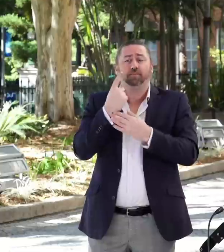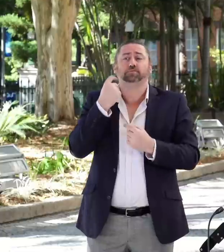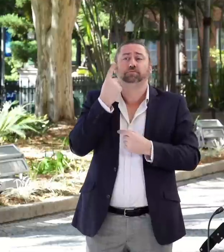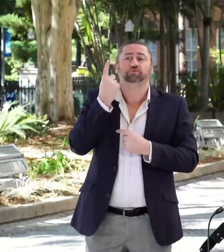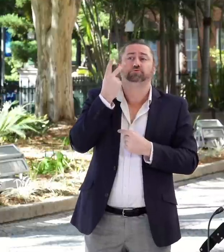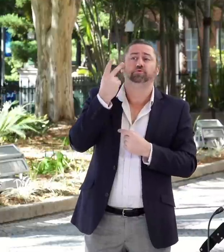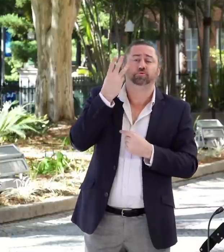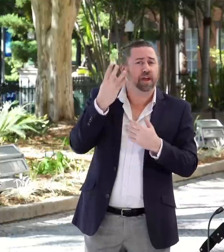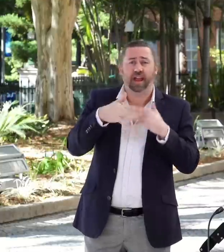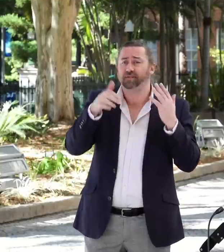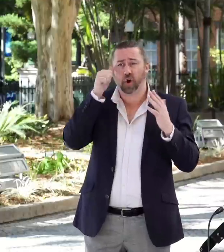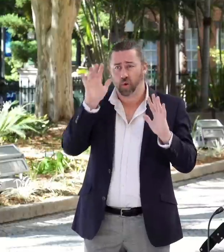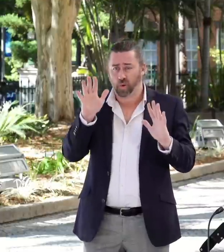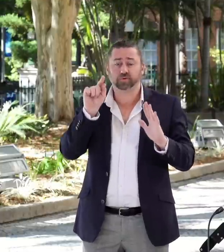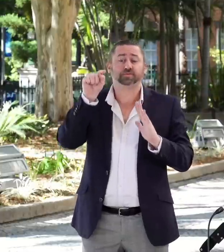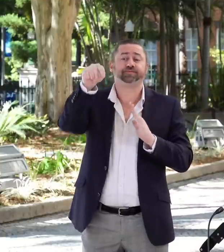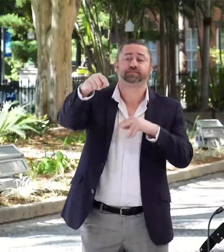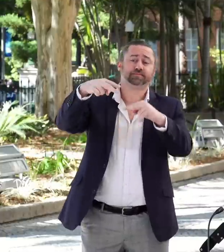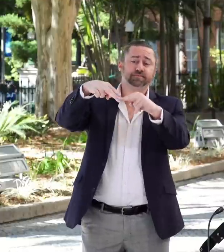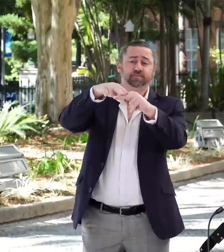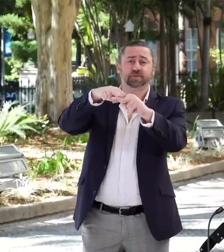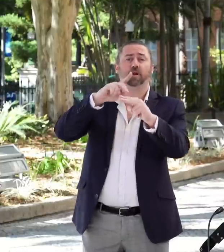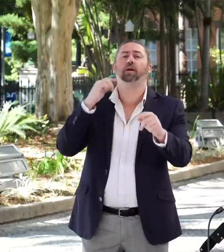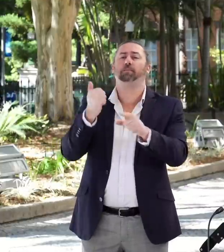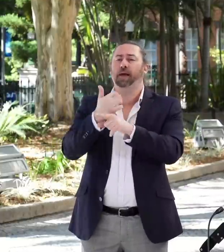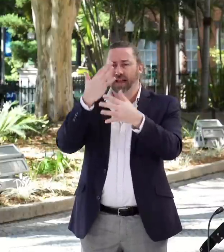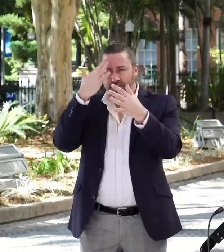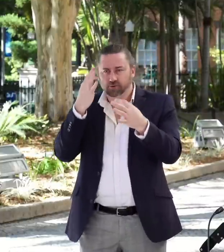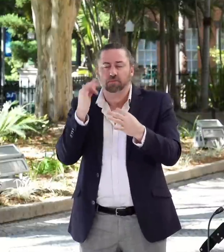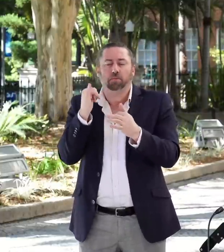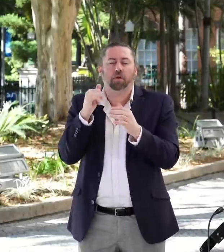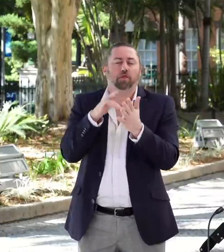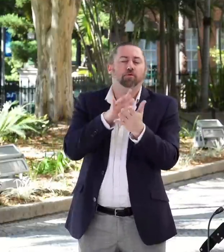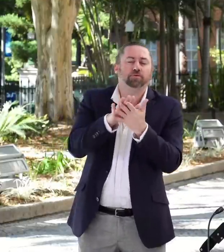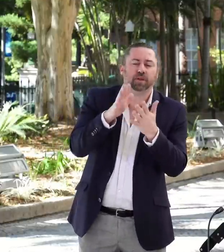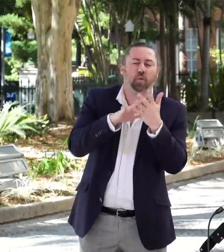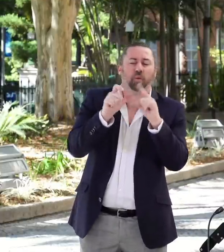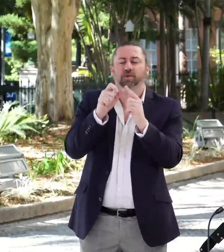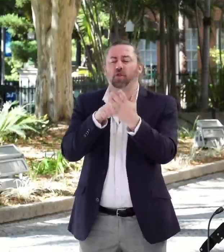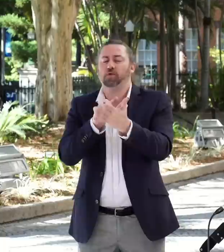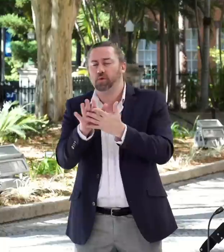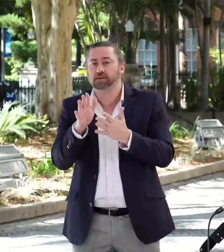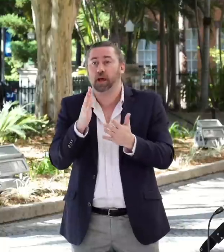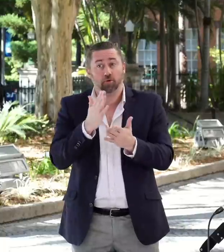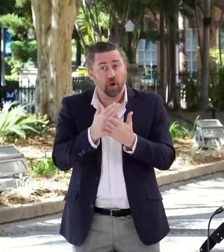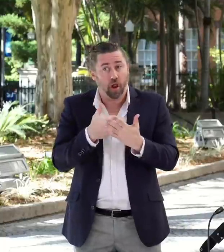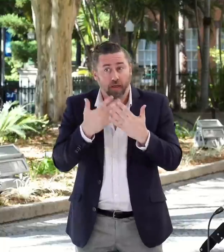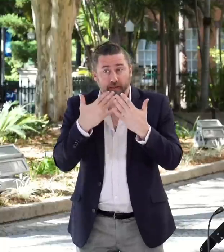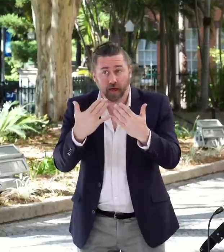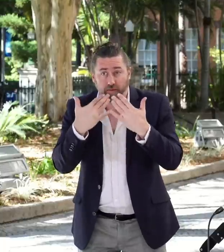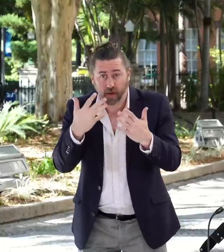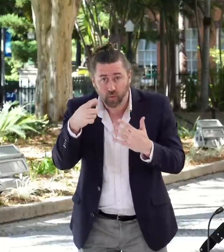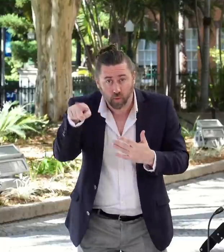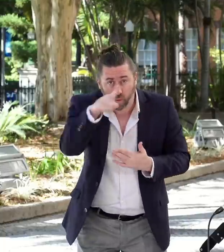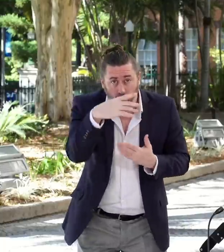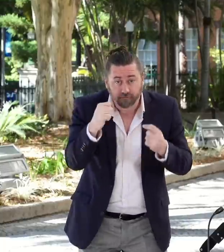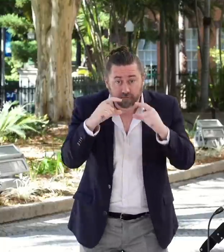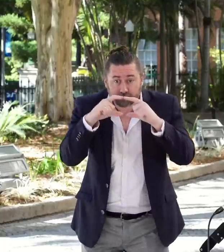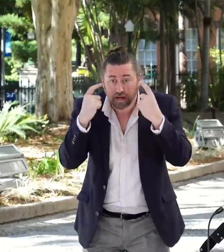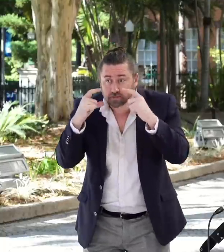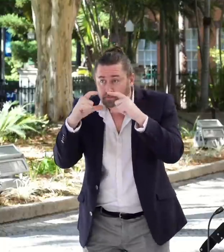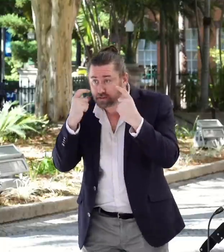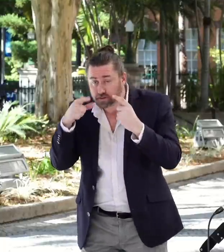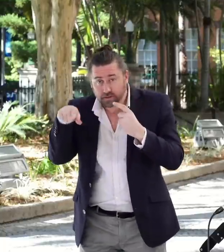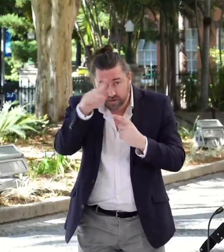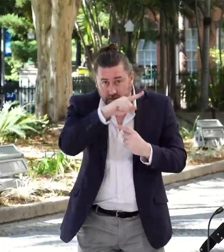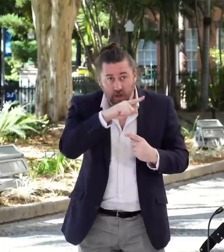in our situation, so we'll decide closer to then. But thank you to everyone who's wearing masks. There's no doubt in